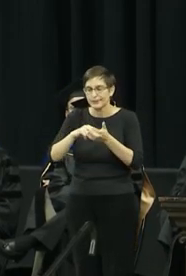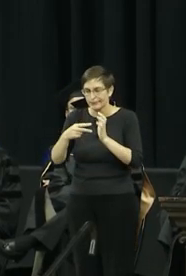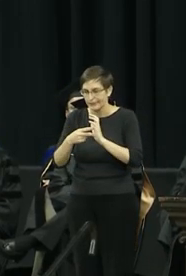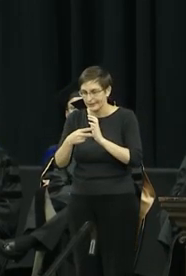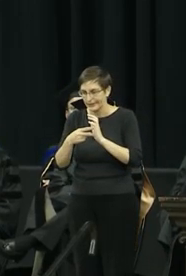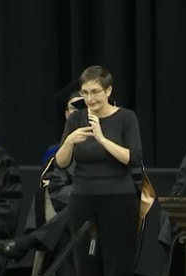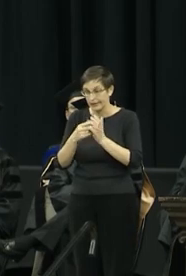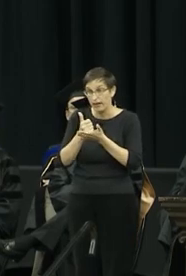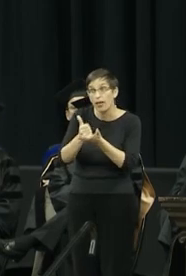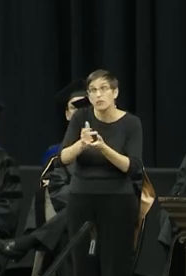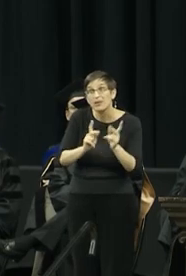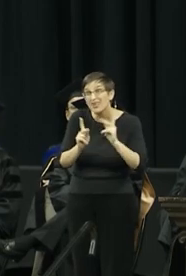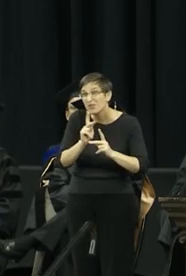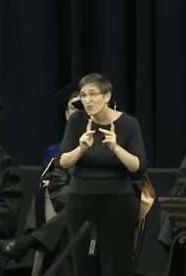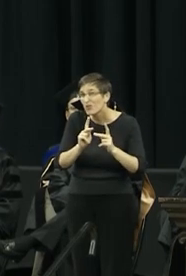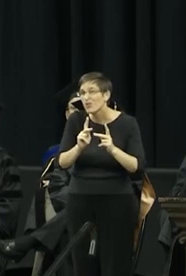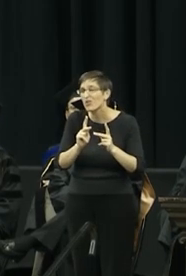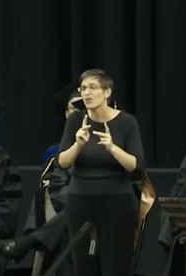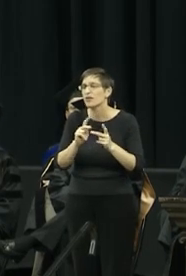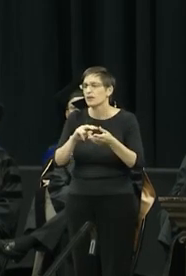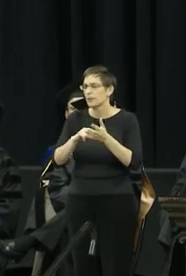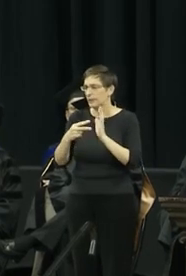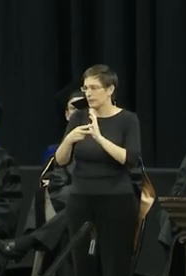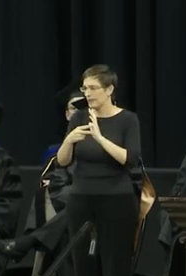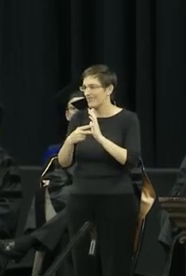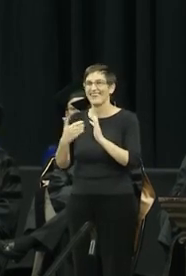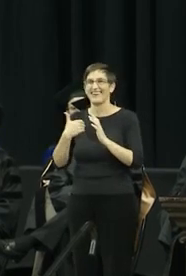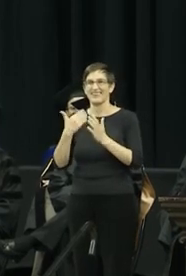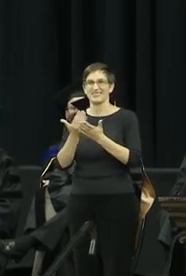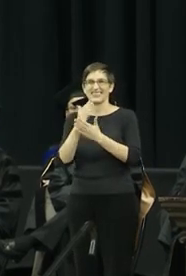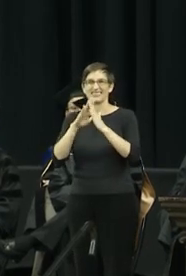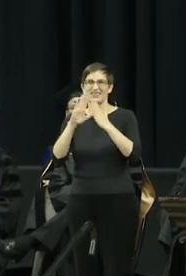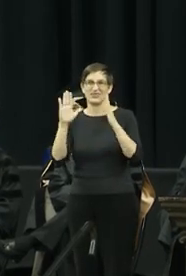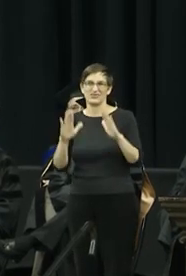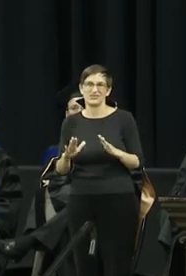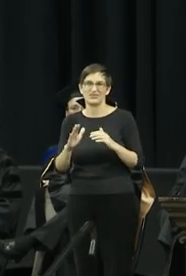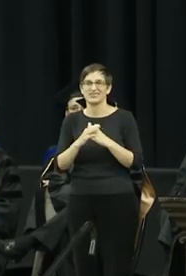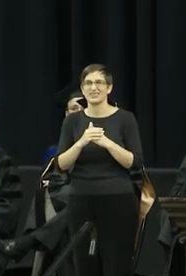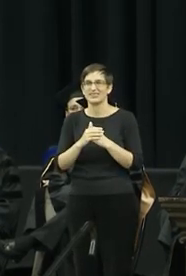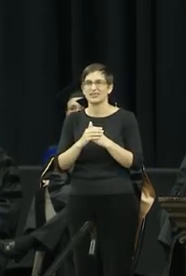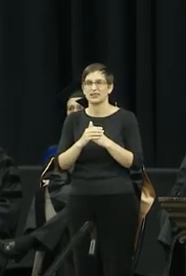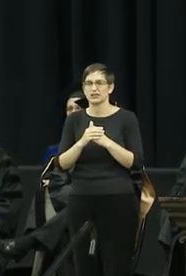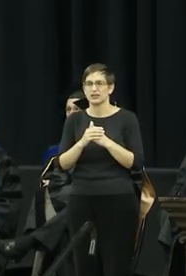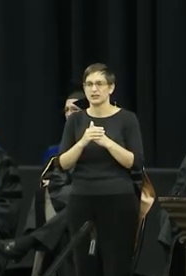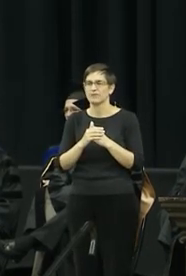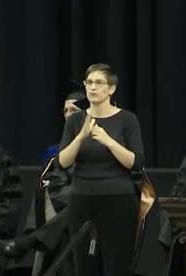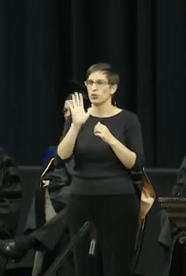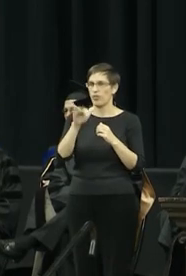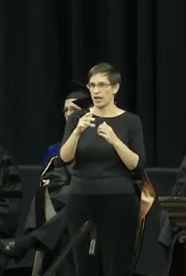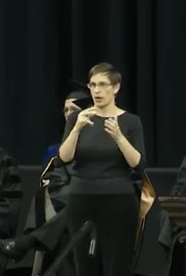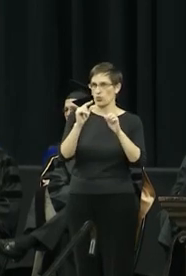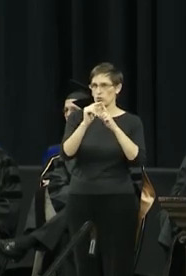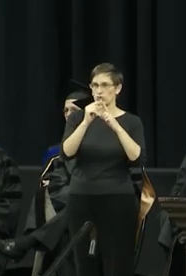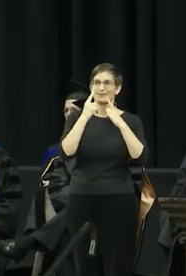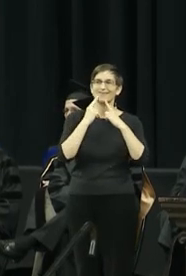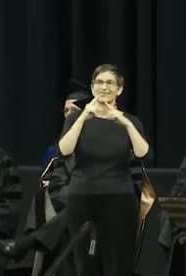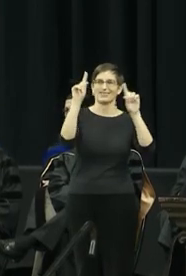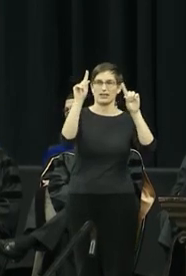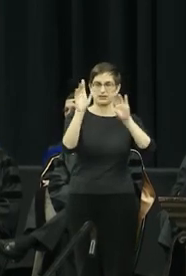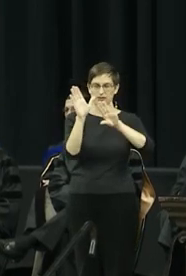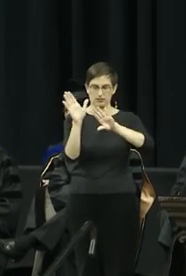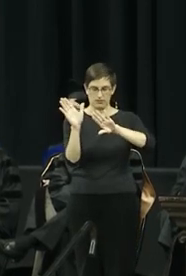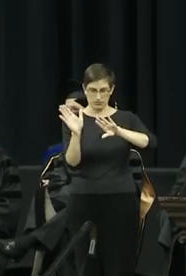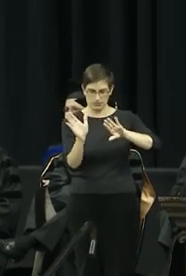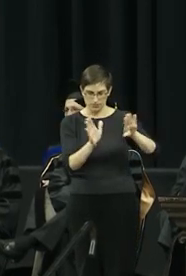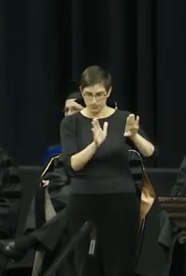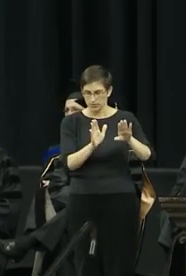a life? Does success mean having a white picket fence? Why don't we put that word aside and focus on another